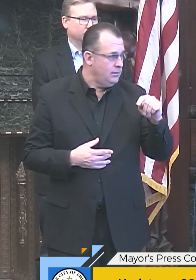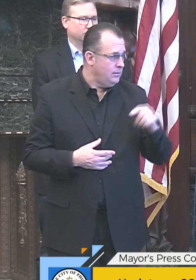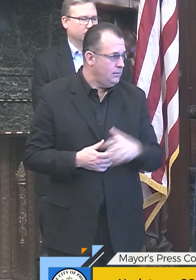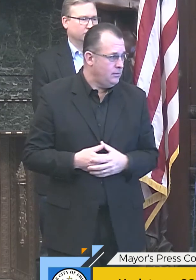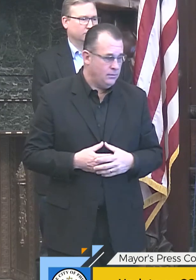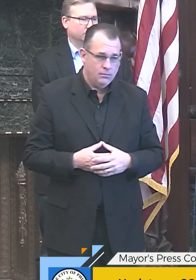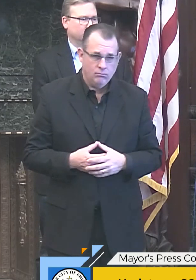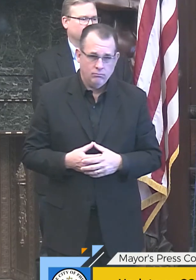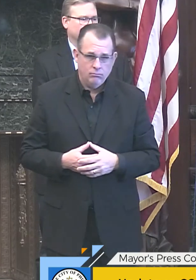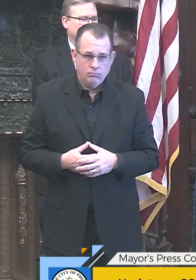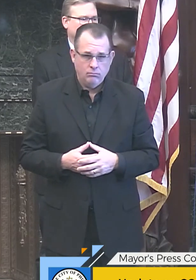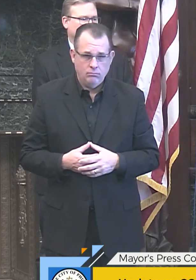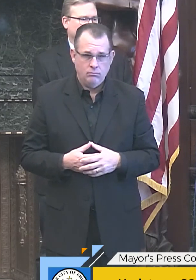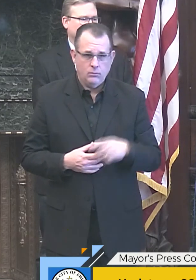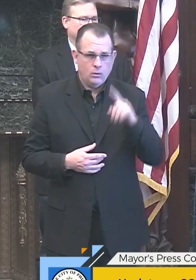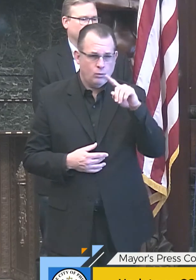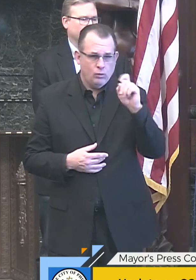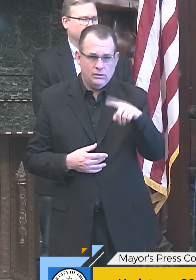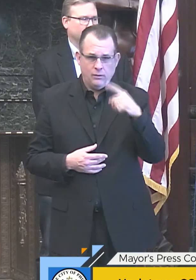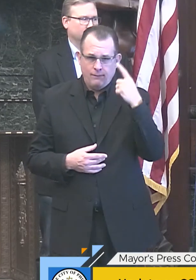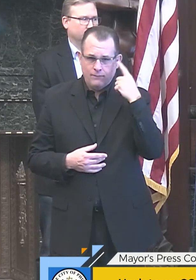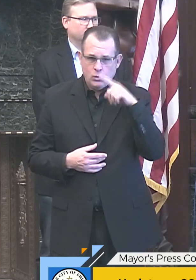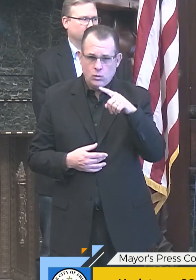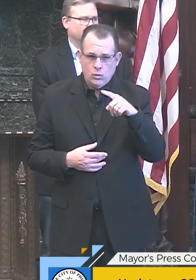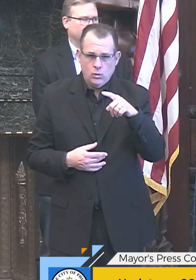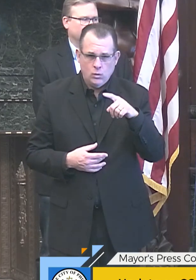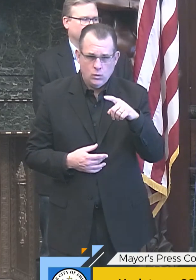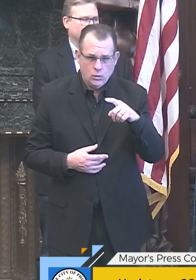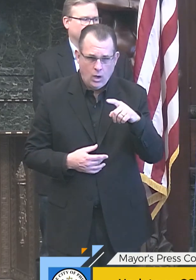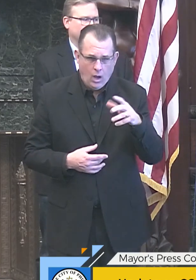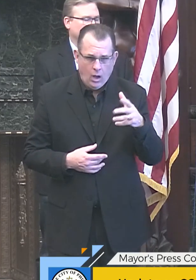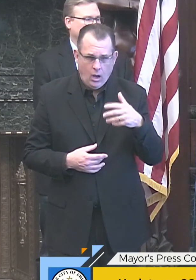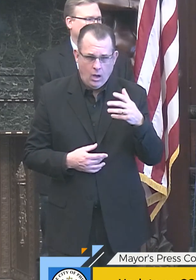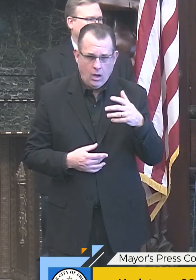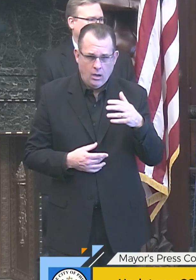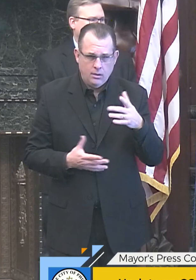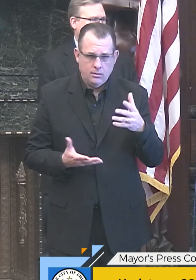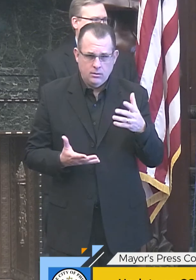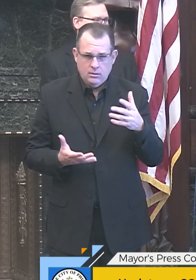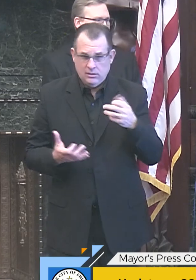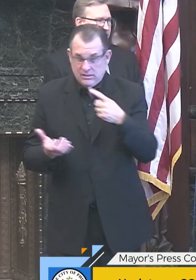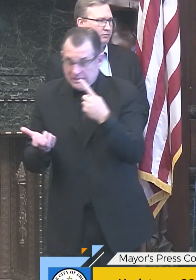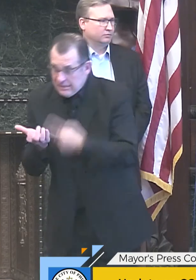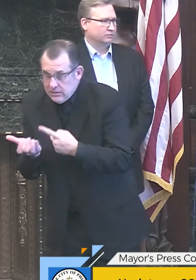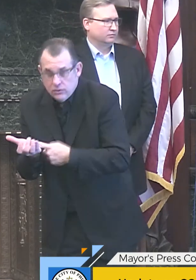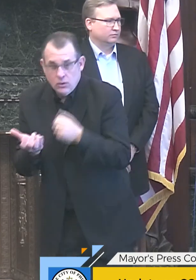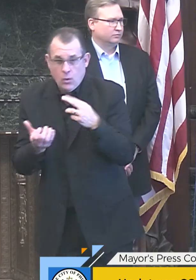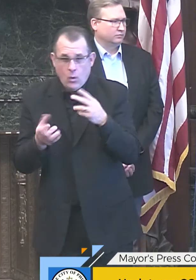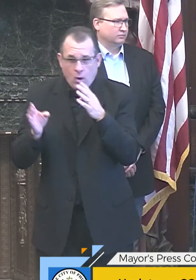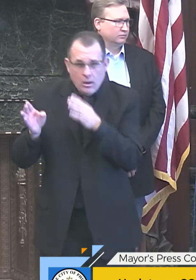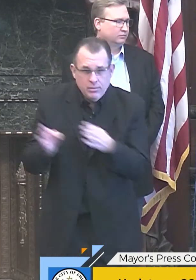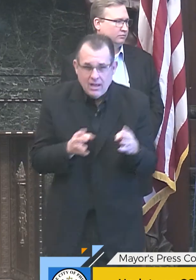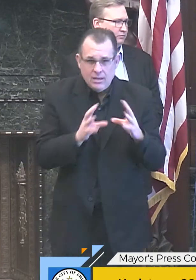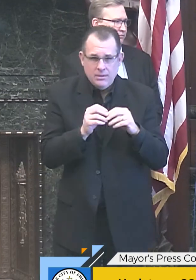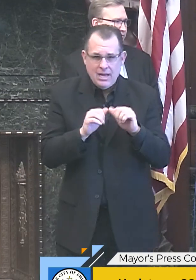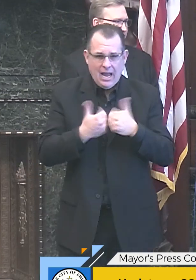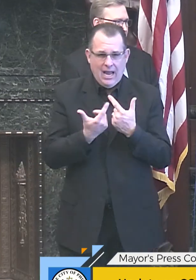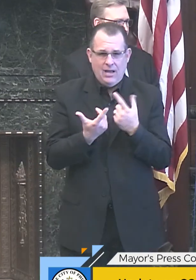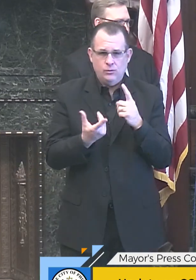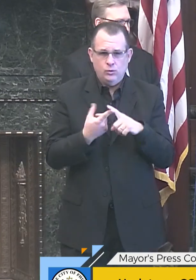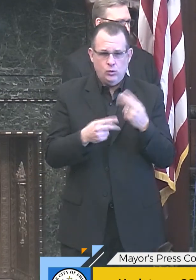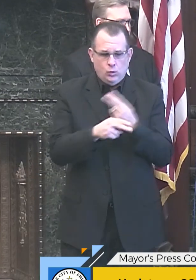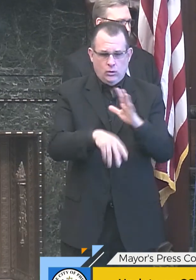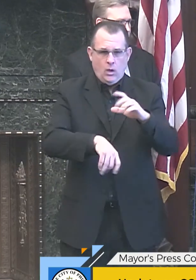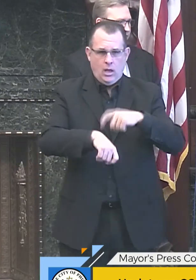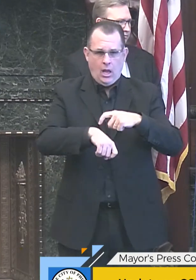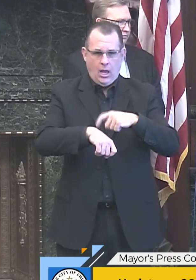This question is for you. Has there been any discussion or plan about how to utilize the time that the school system is